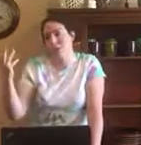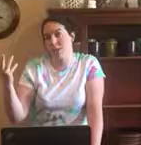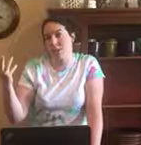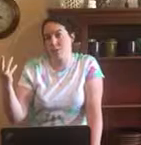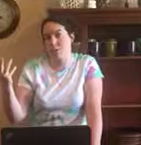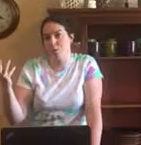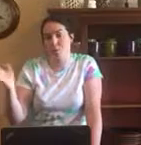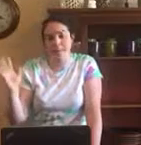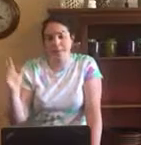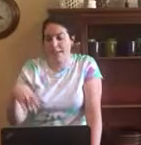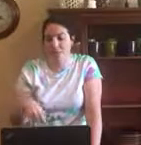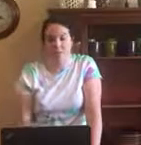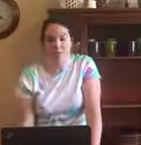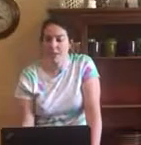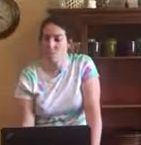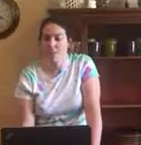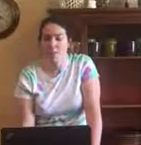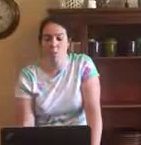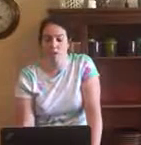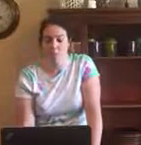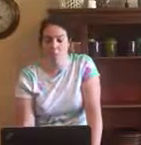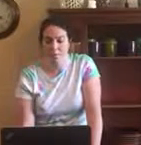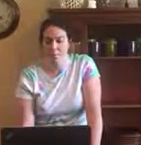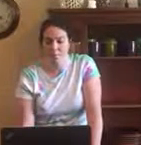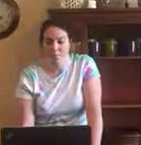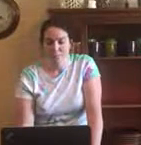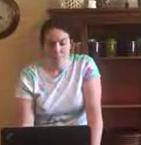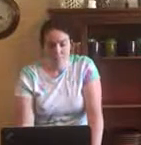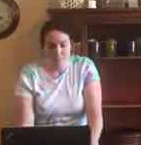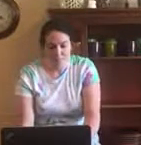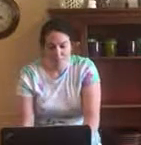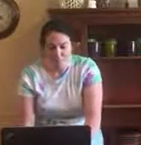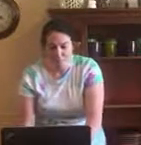choose a dance move, but they can do whatever dance move they want on that part.